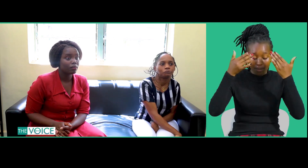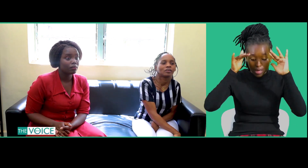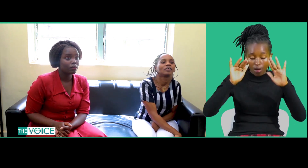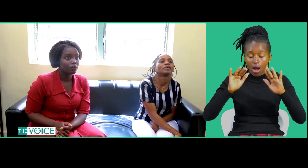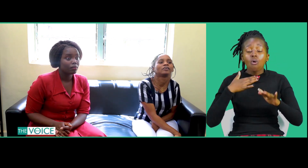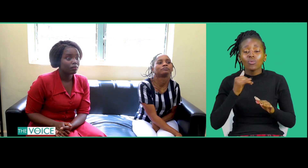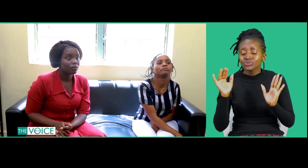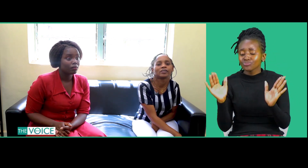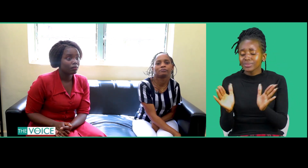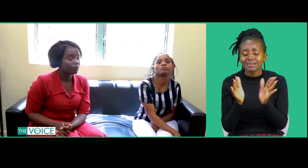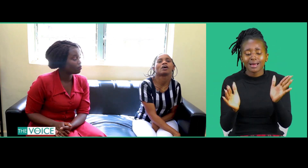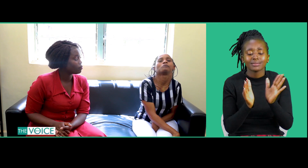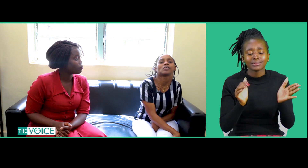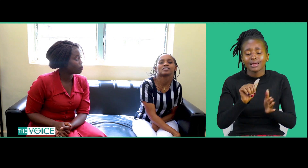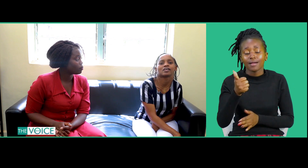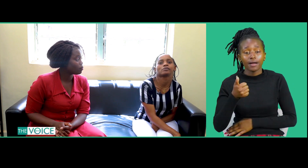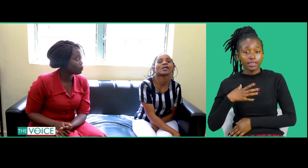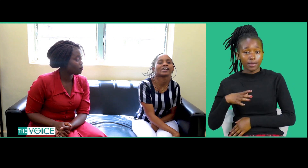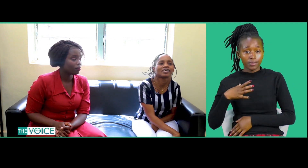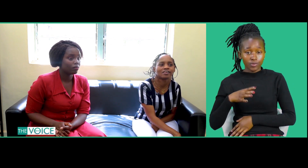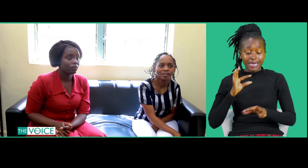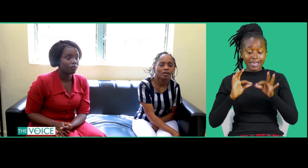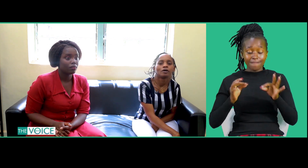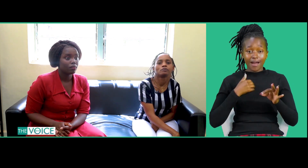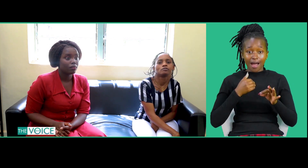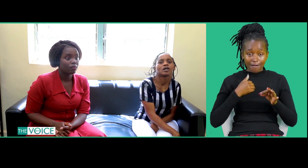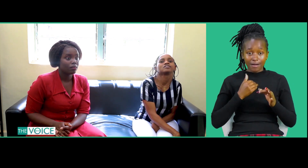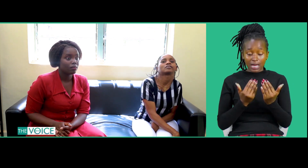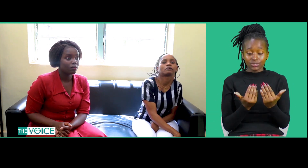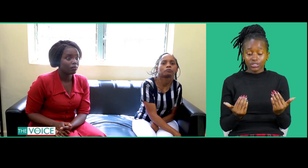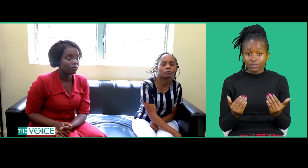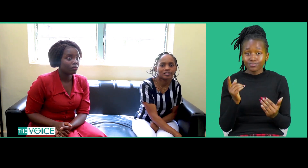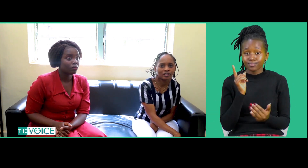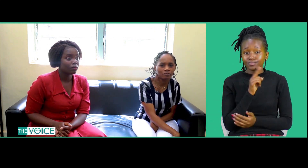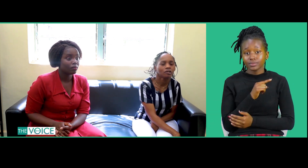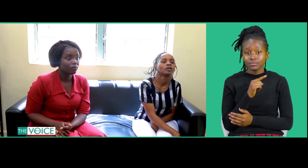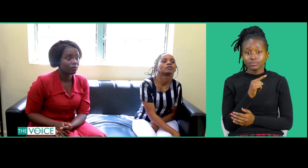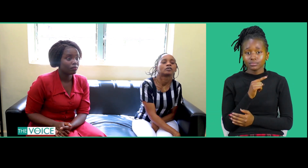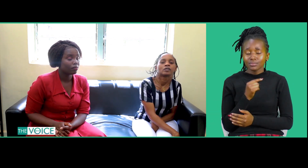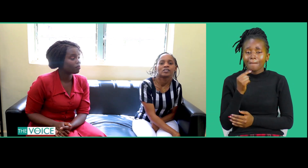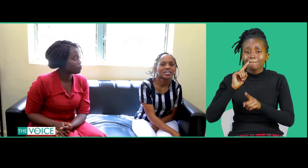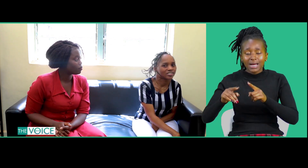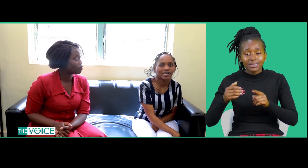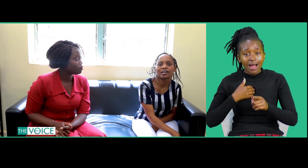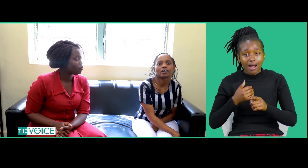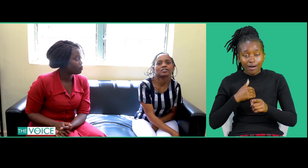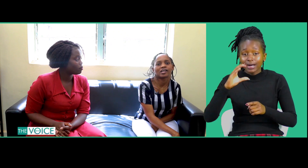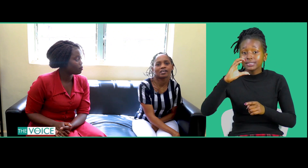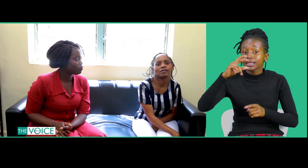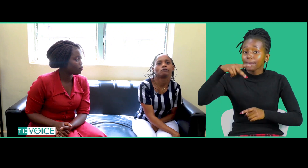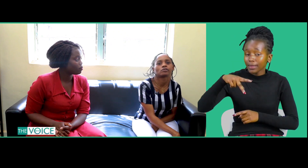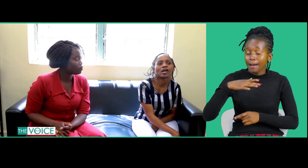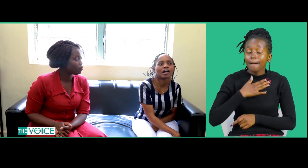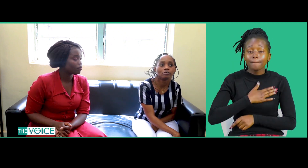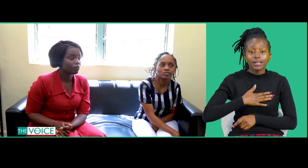there. If you are blessed with a kid who has cerebral palsy, just